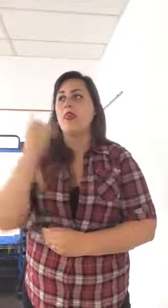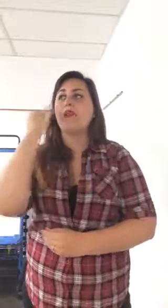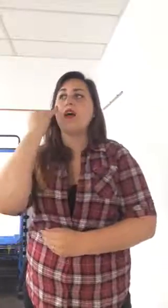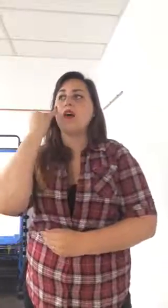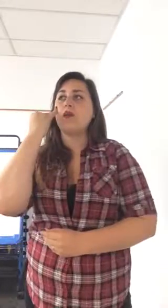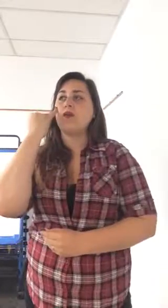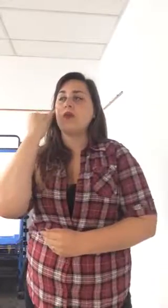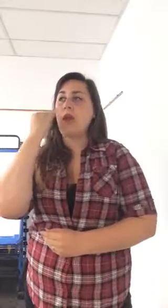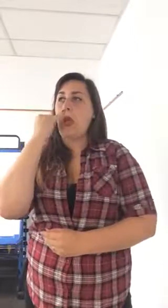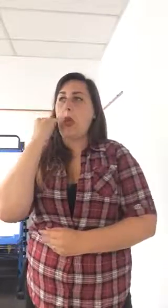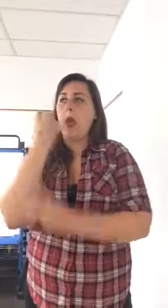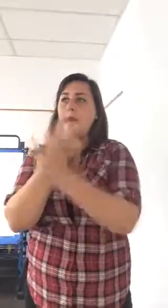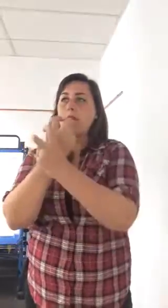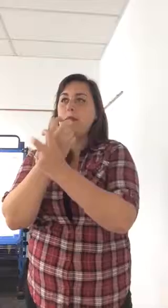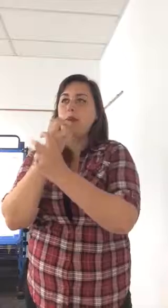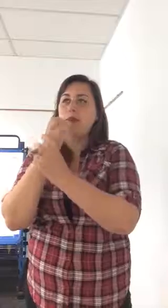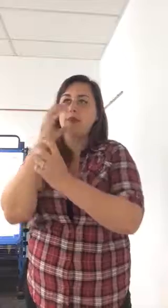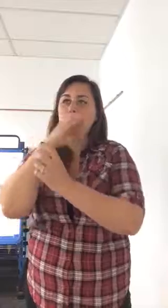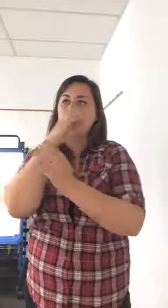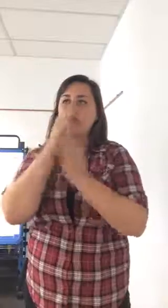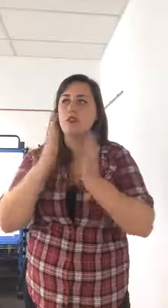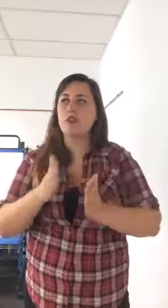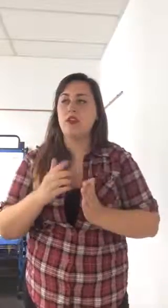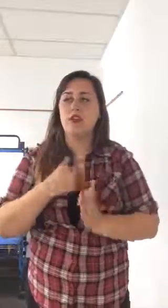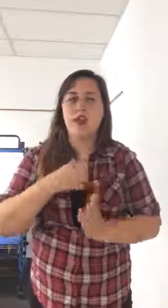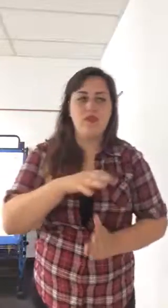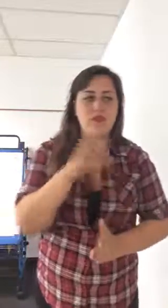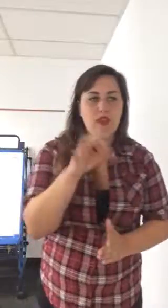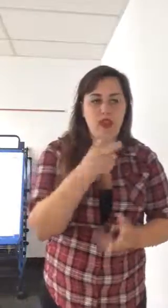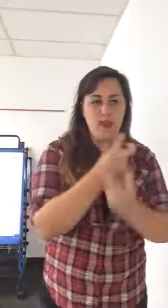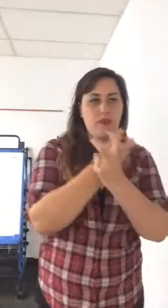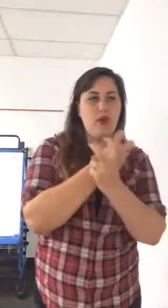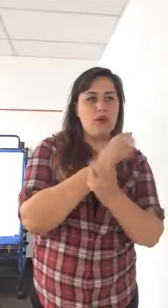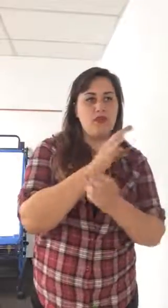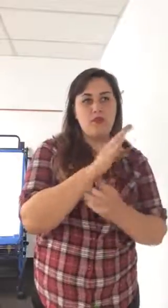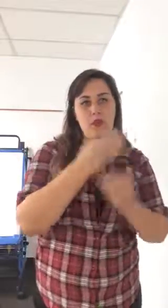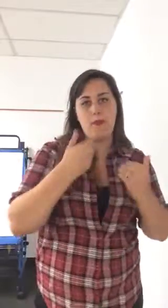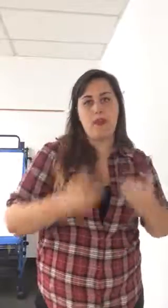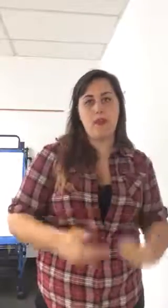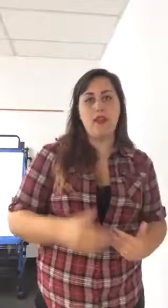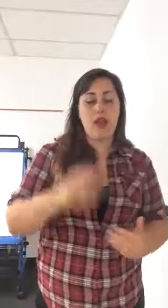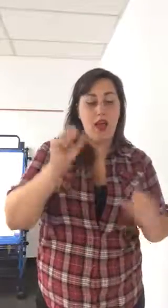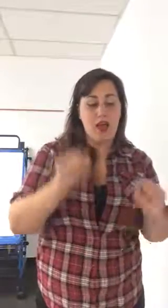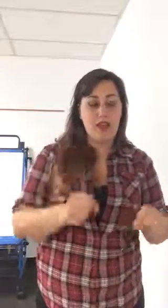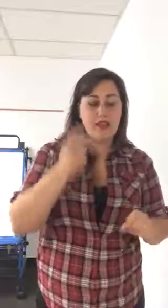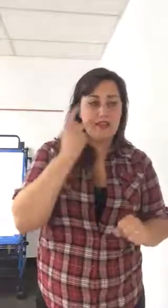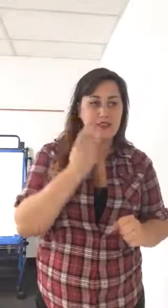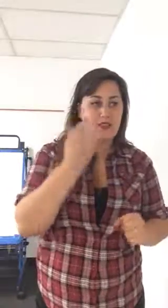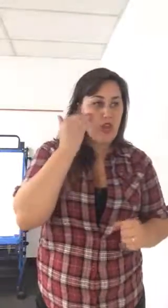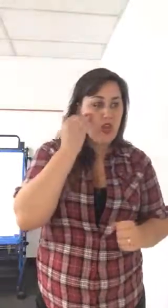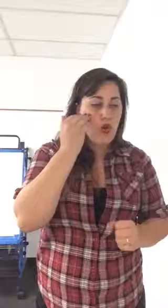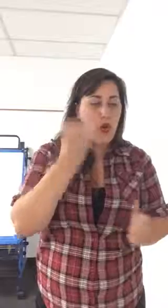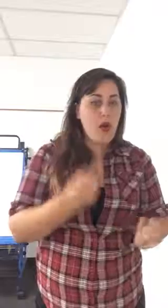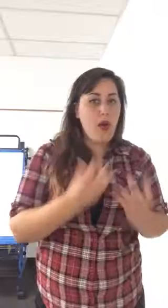this archaeological dig, and I find this skeletal remain of this body, I can tell how old the body is, and what sex it is